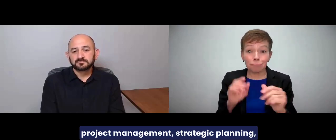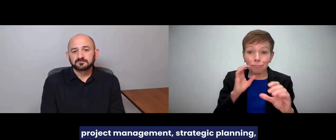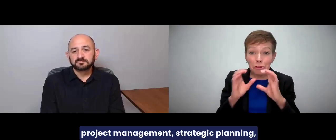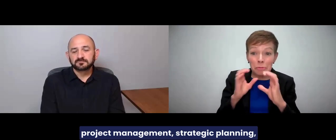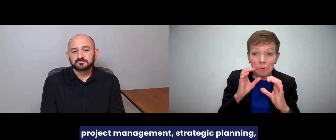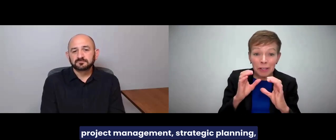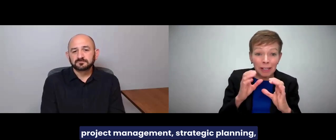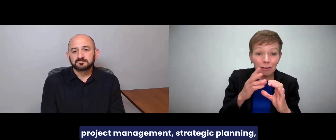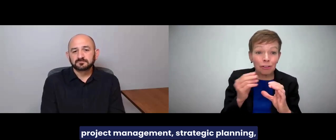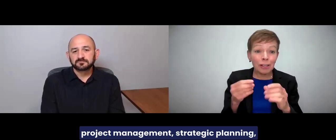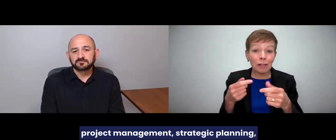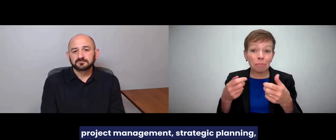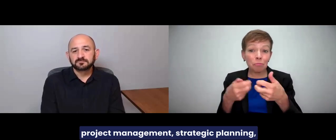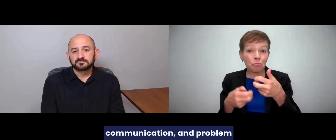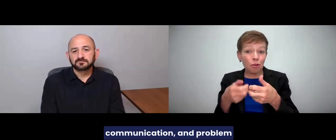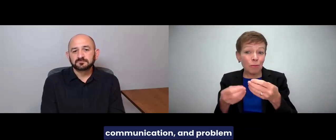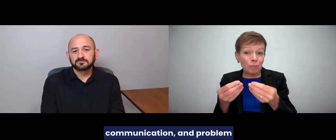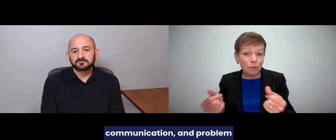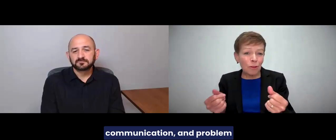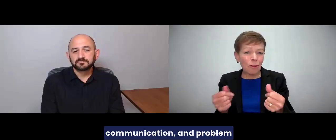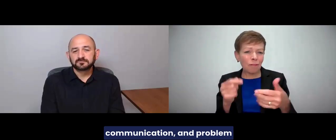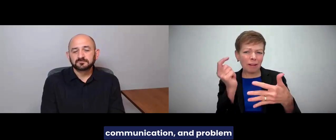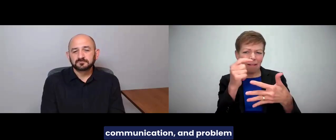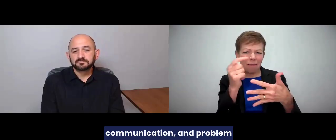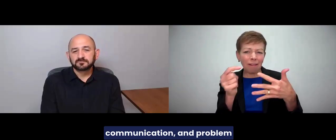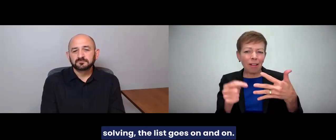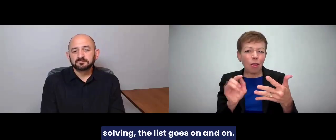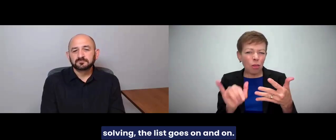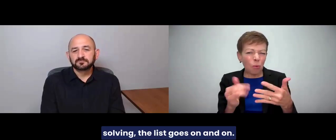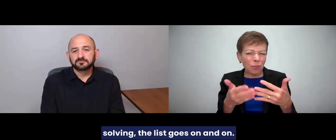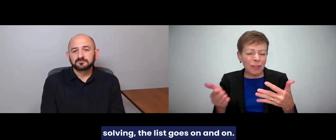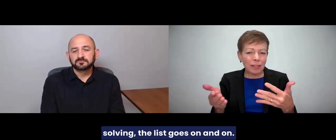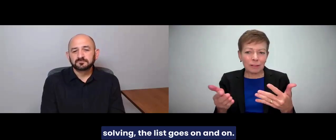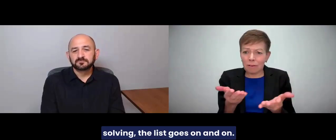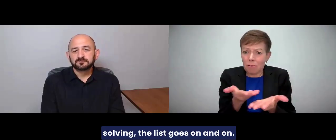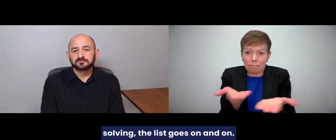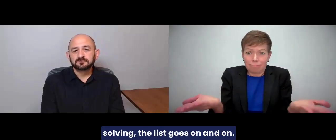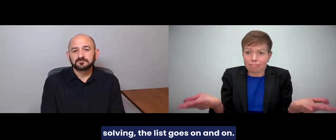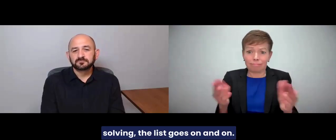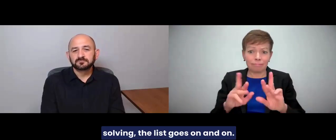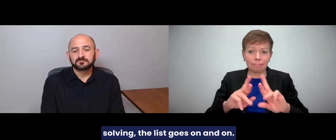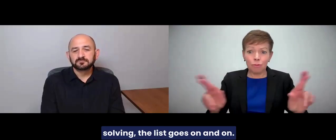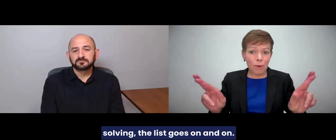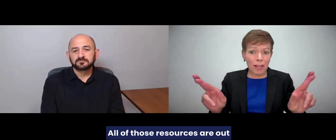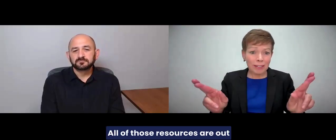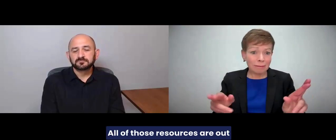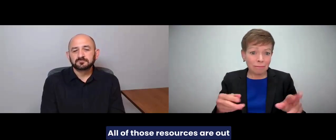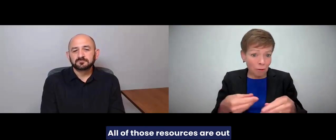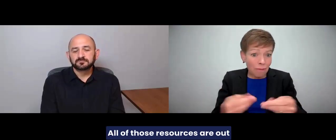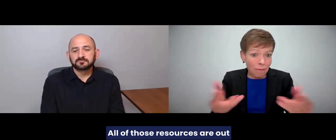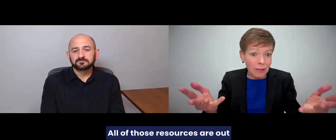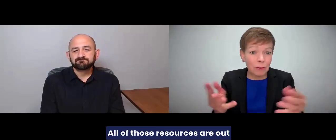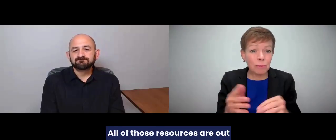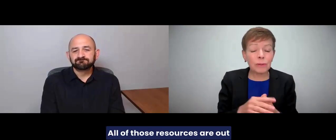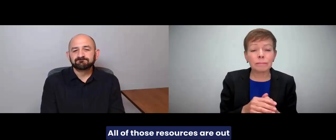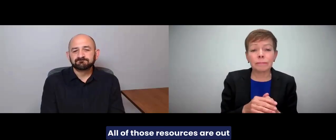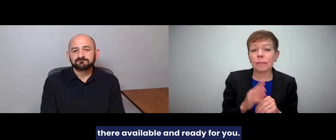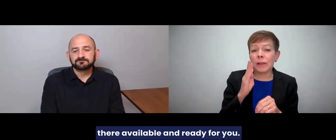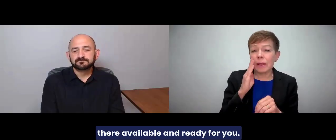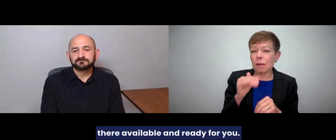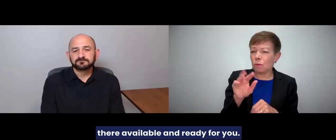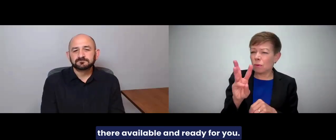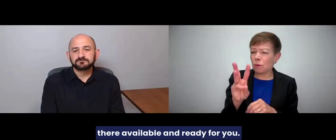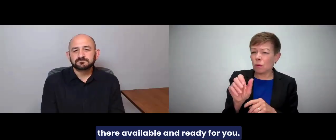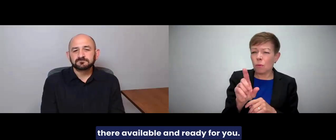management, strategic planning, communication, and problem solving. The list goes on and on. All of those resources are out